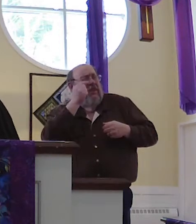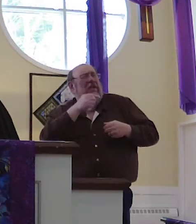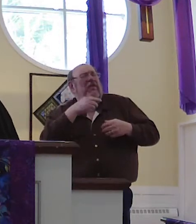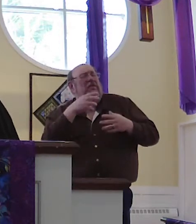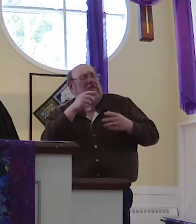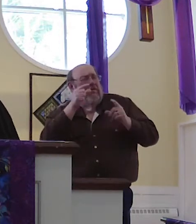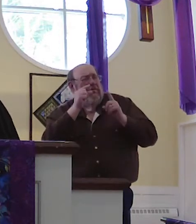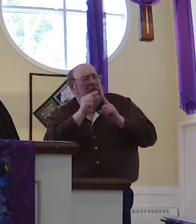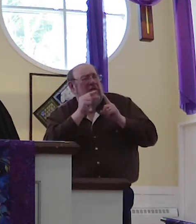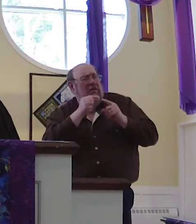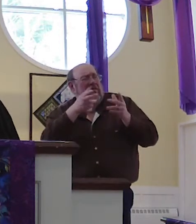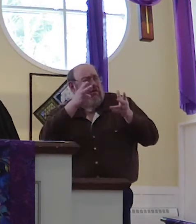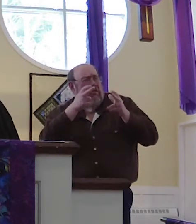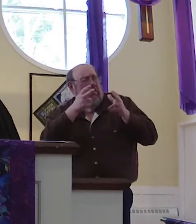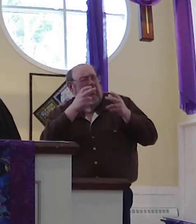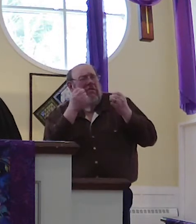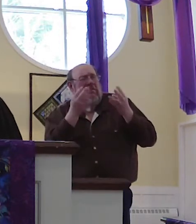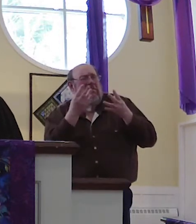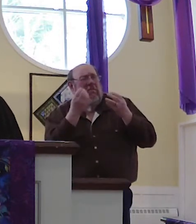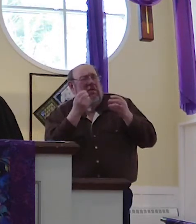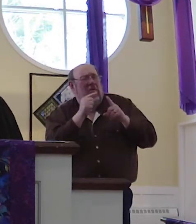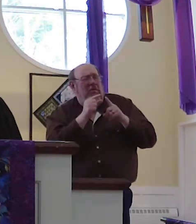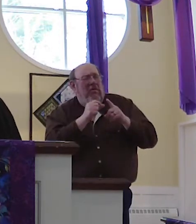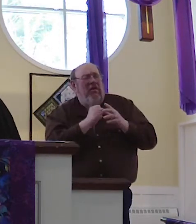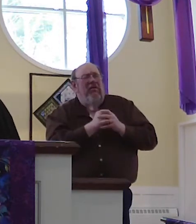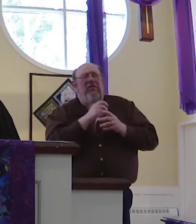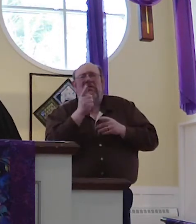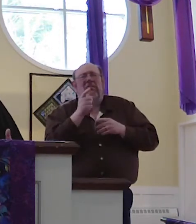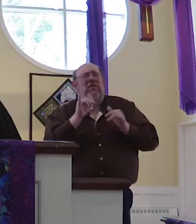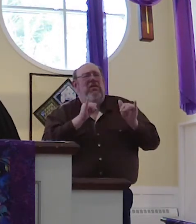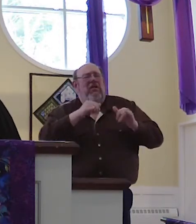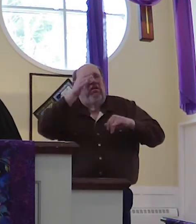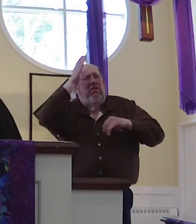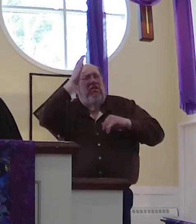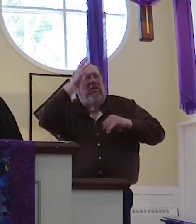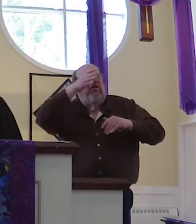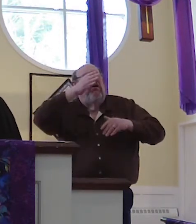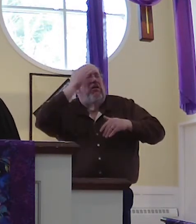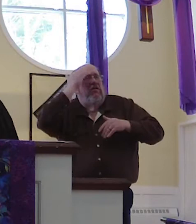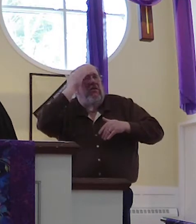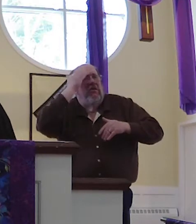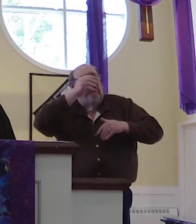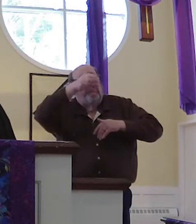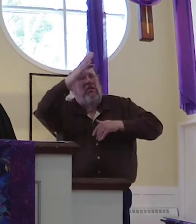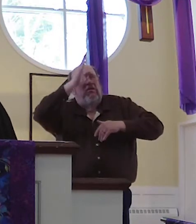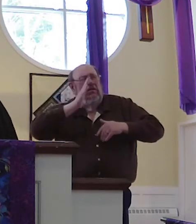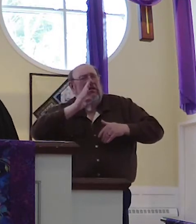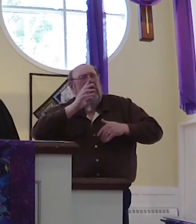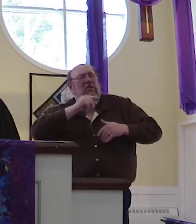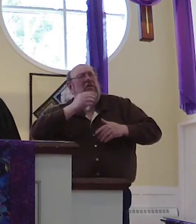words. Do not be like them, for your Father knows what you need before you ask him.